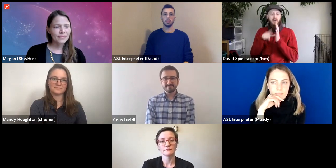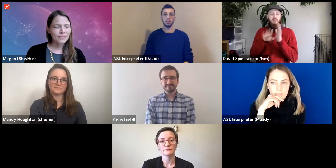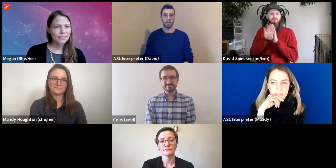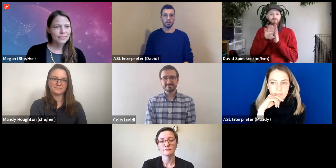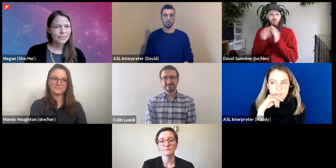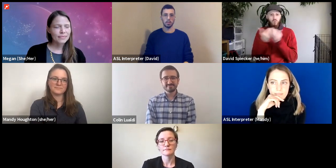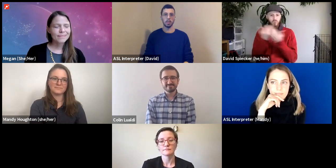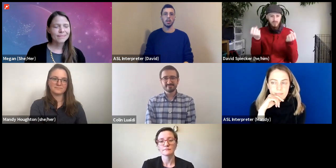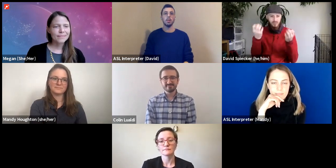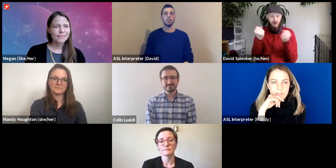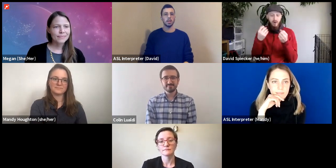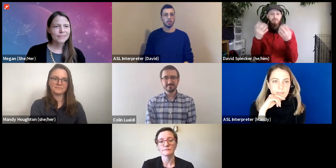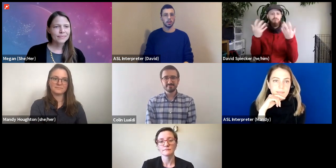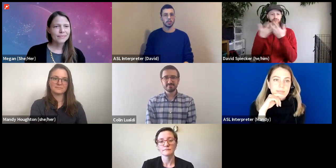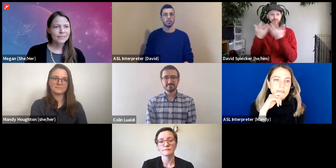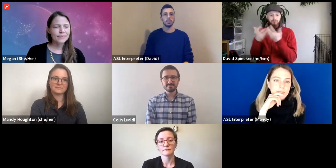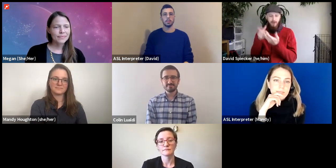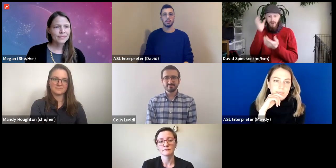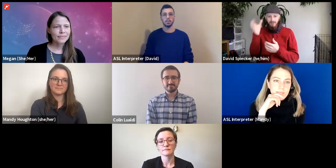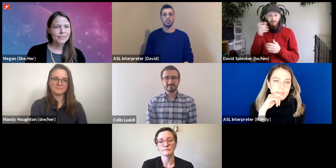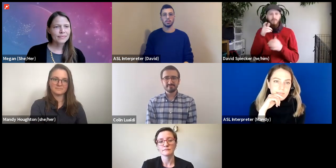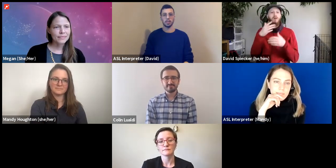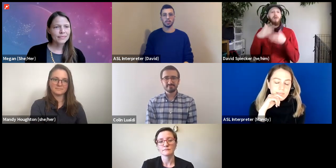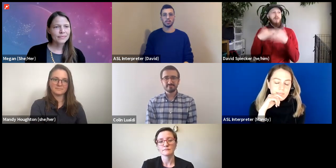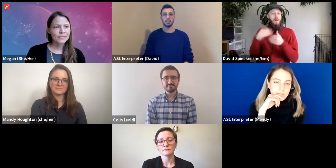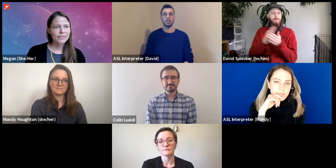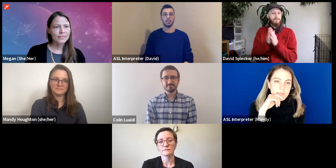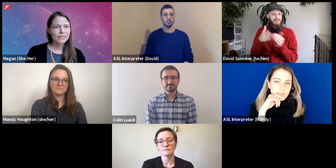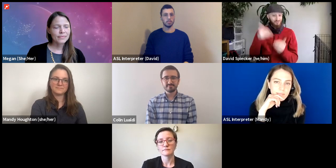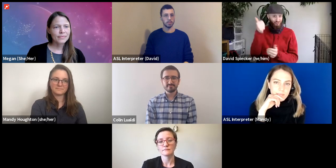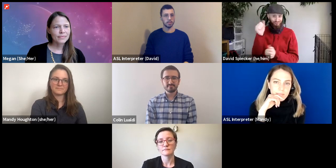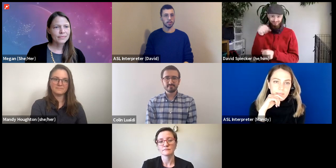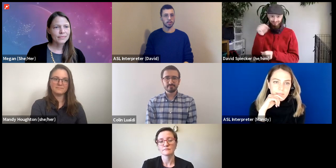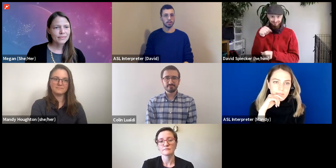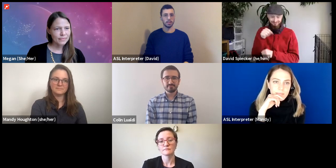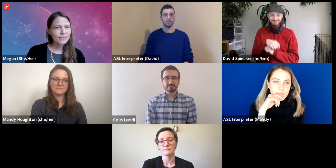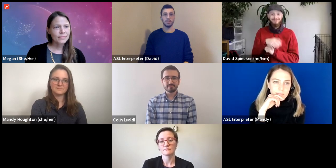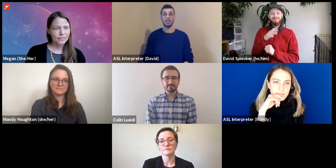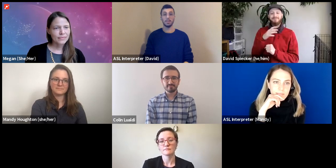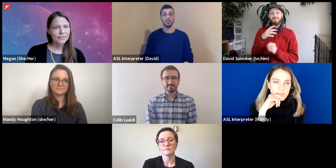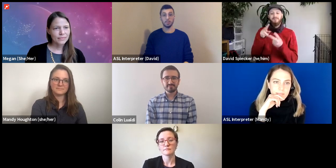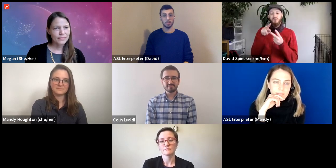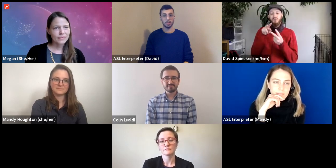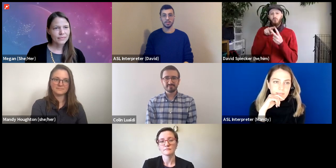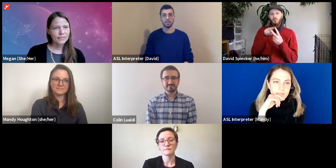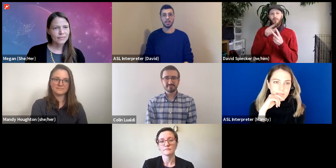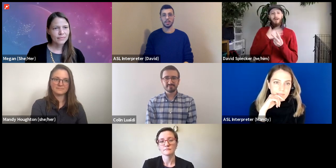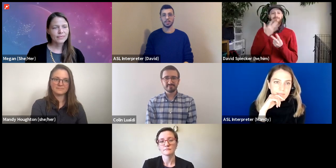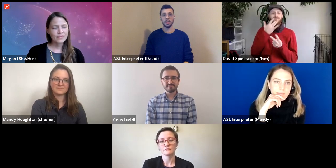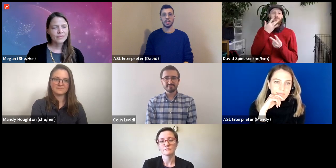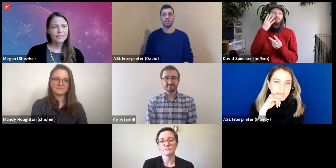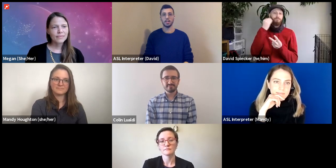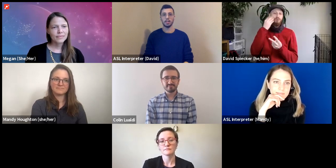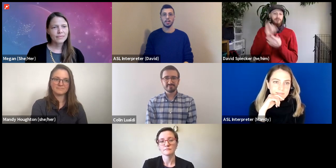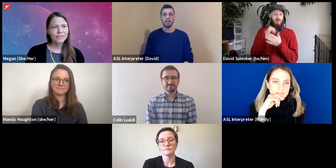was communicating with me. But later, as we developed these new signs to match different physics concepts, it became so much easier, like